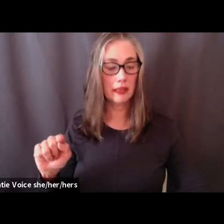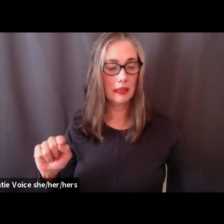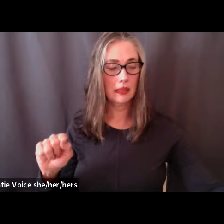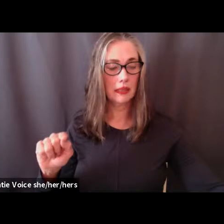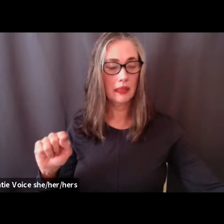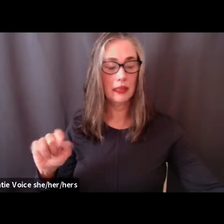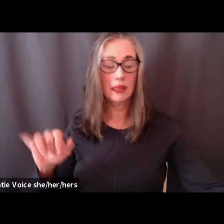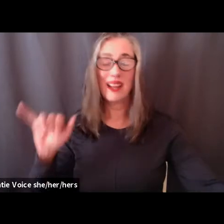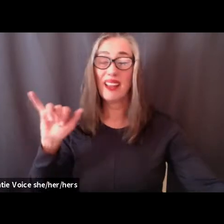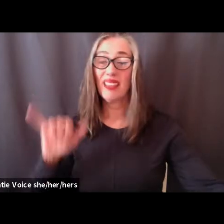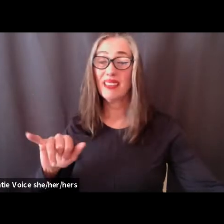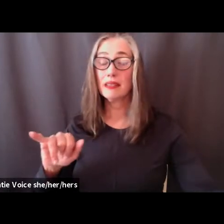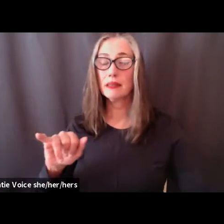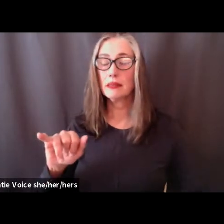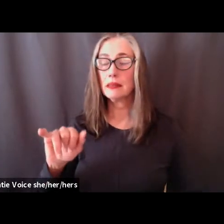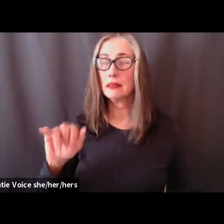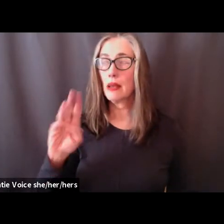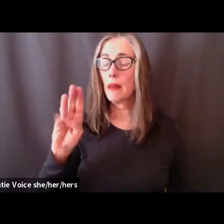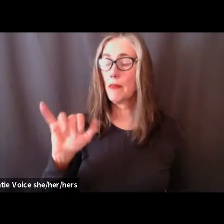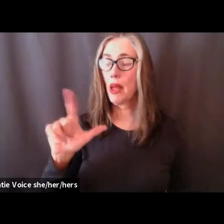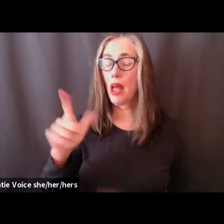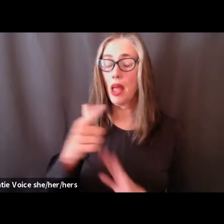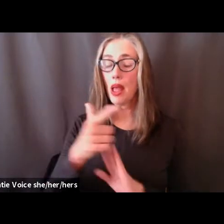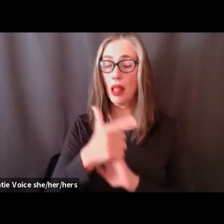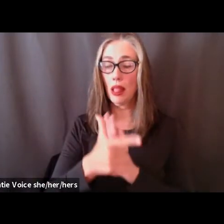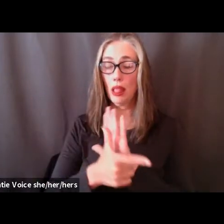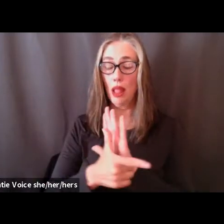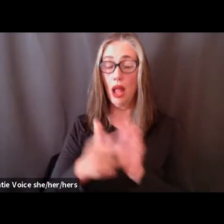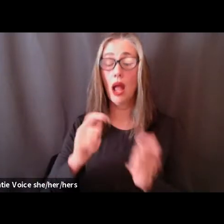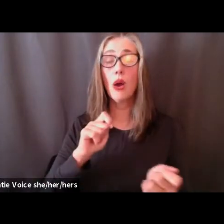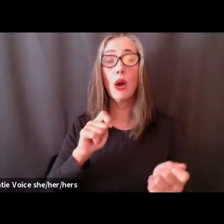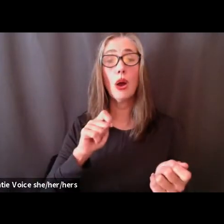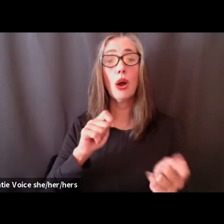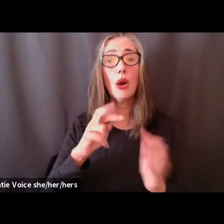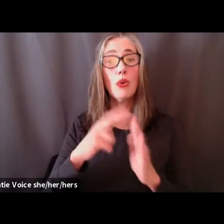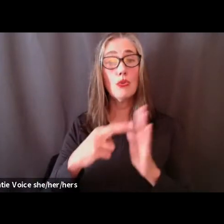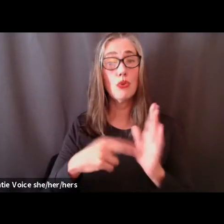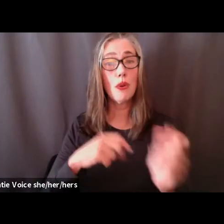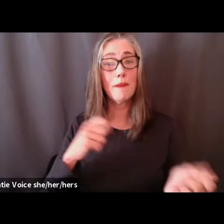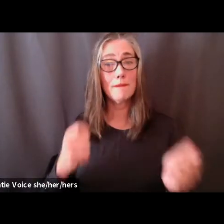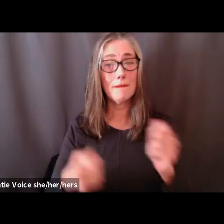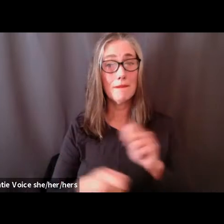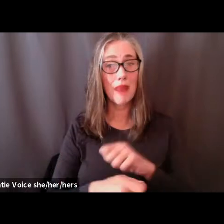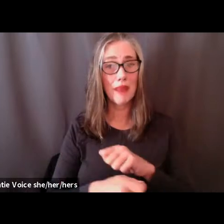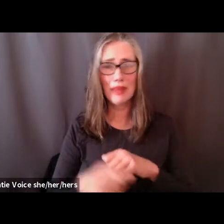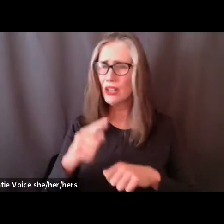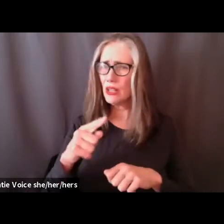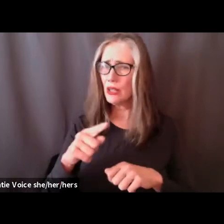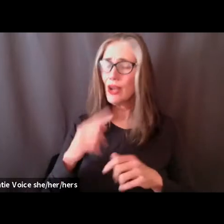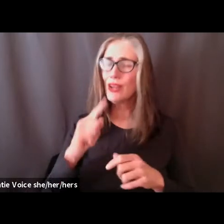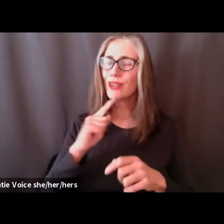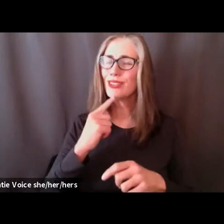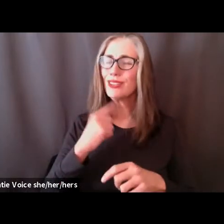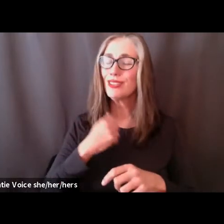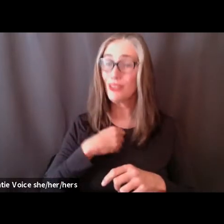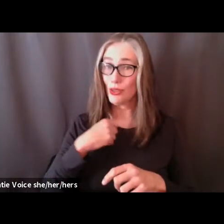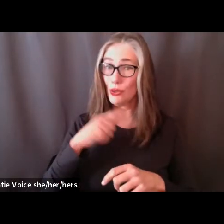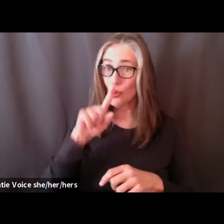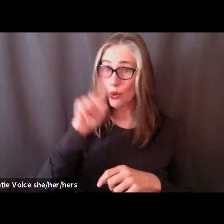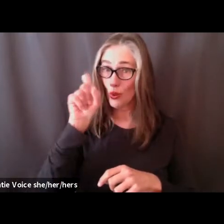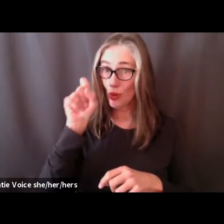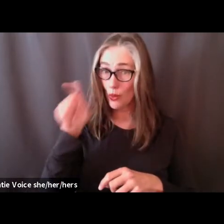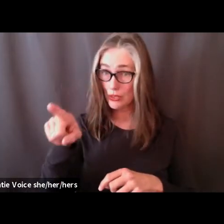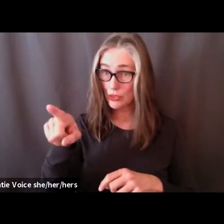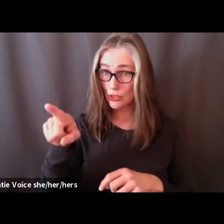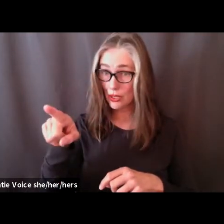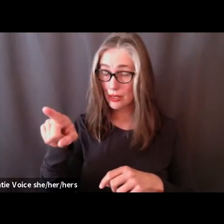bylaws or these rules amendments. Are you asking a question? We will move forward with debate, but do